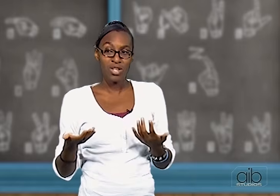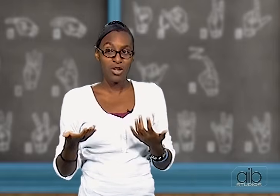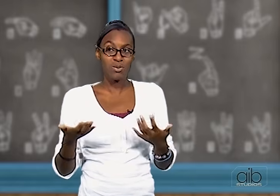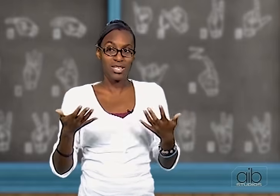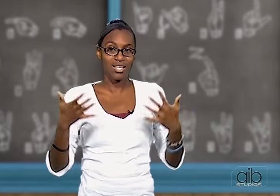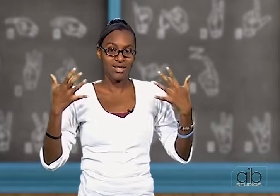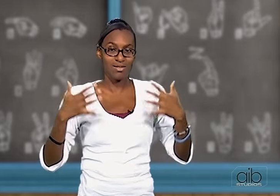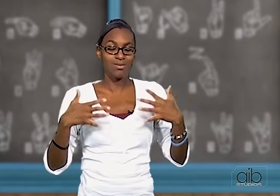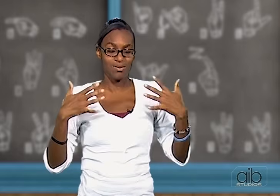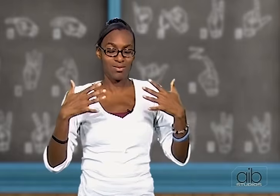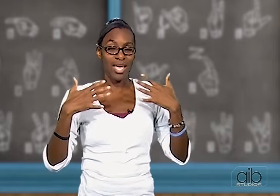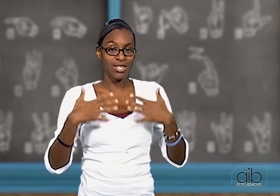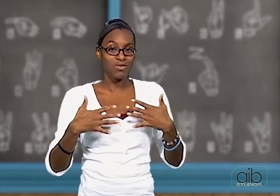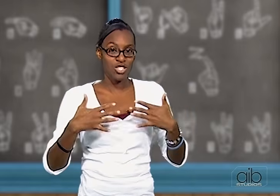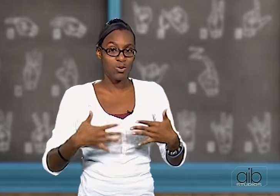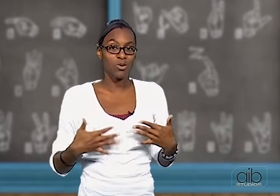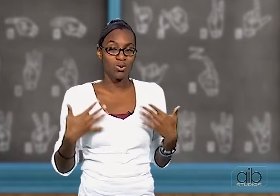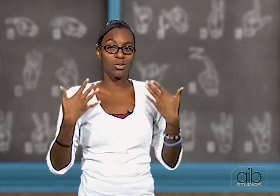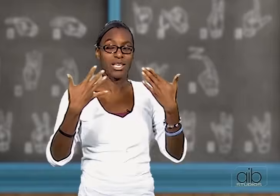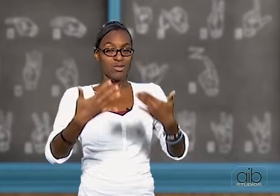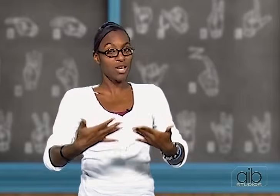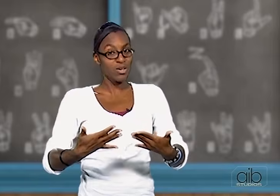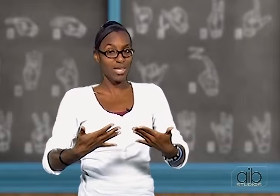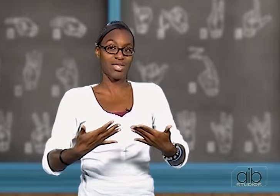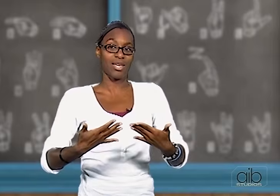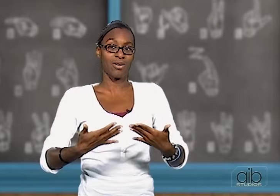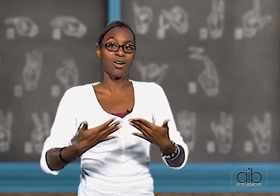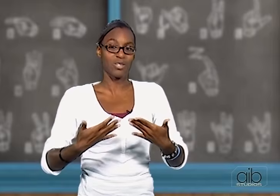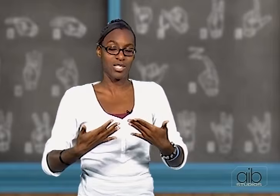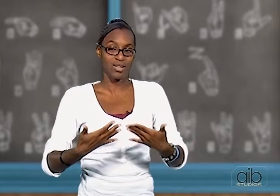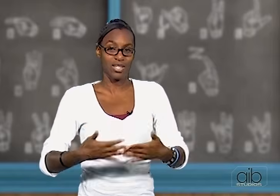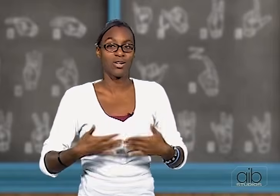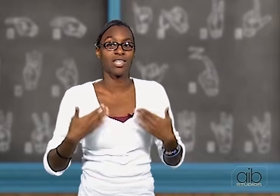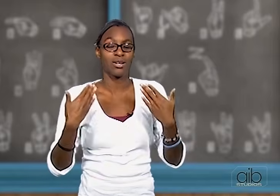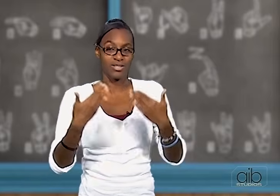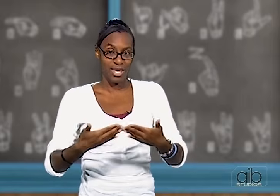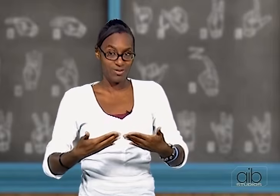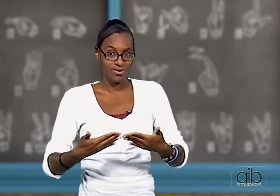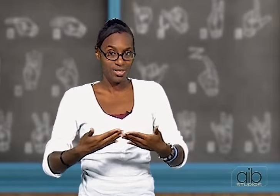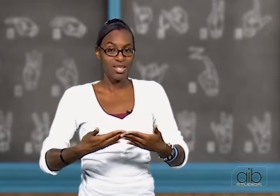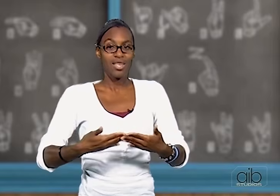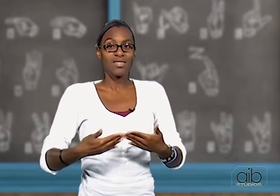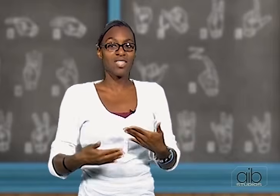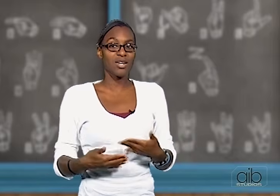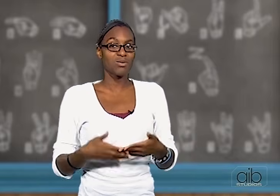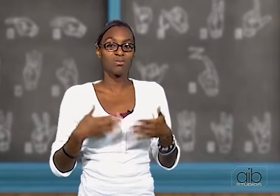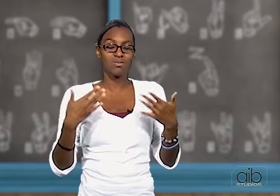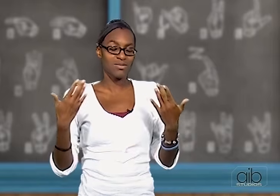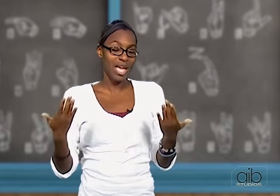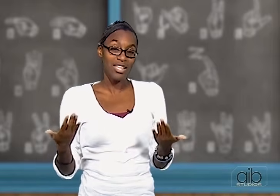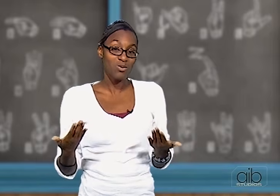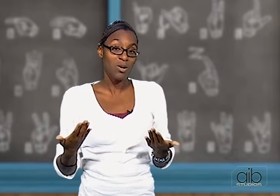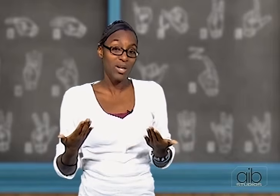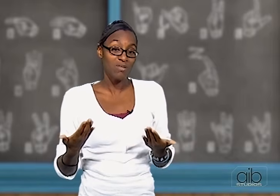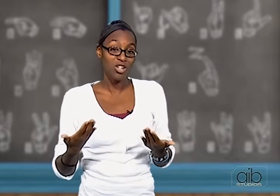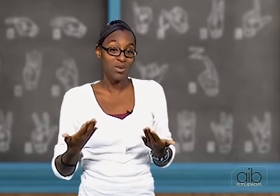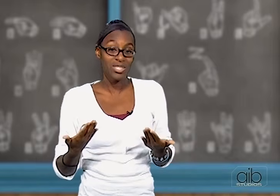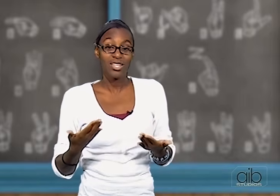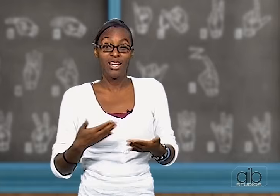know, because that individual will let you know that they are hard of hearing or they are deaf. So that is one way of knowing.